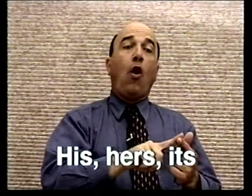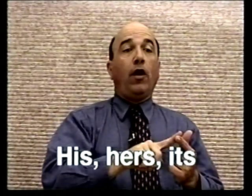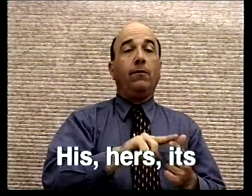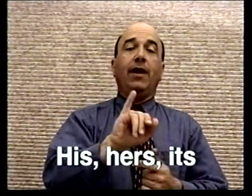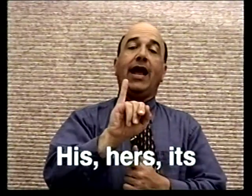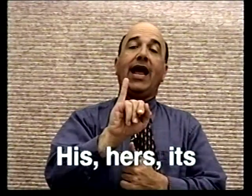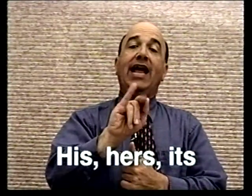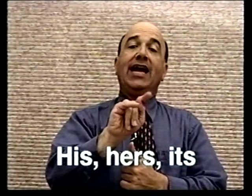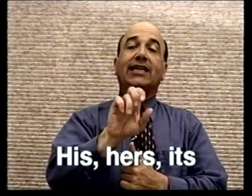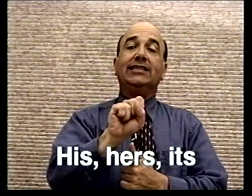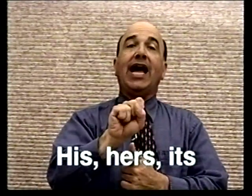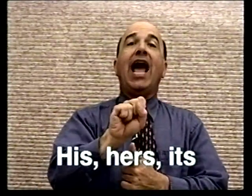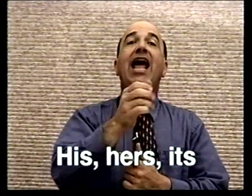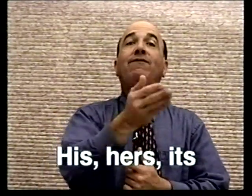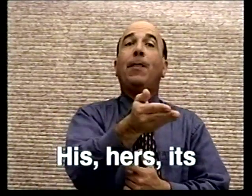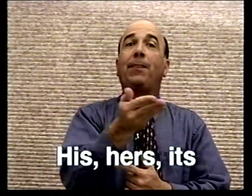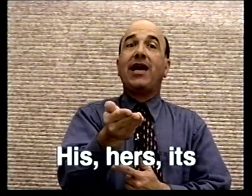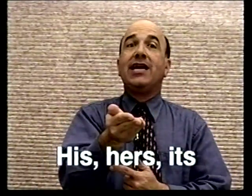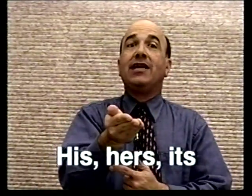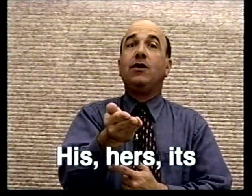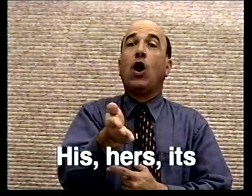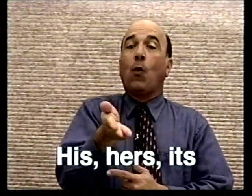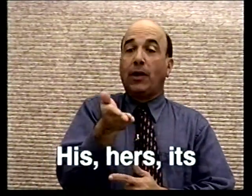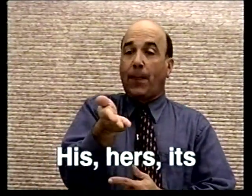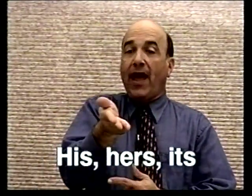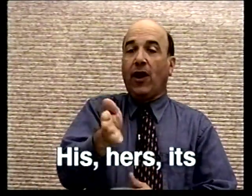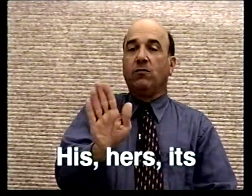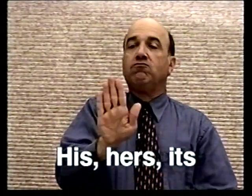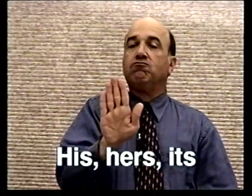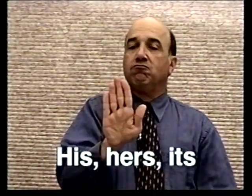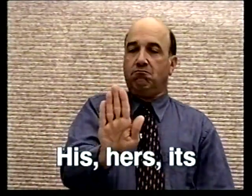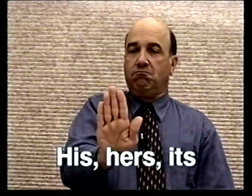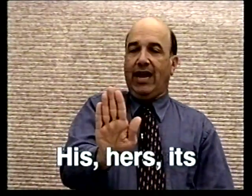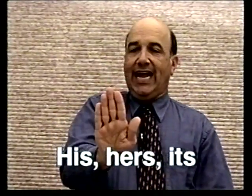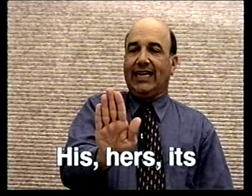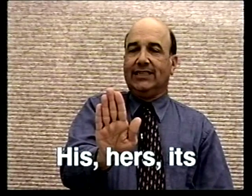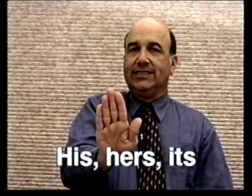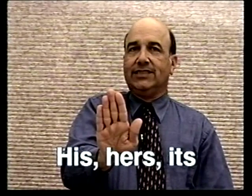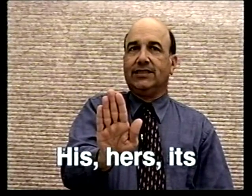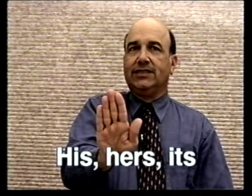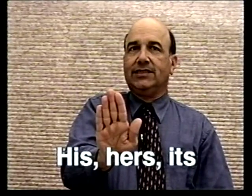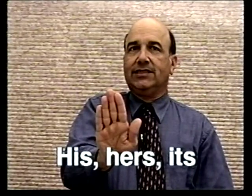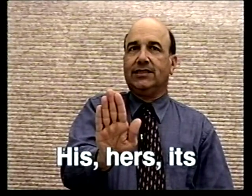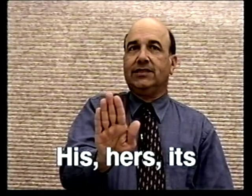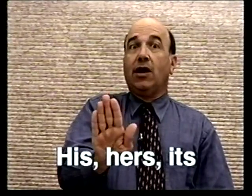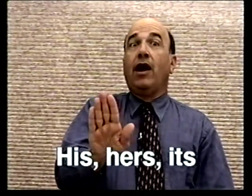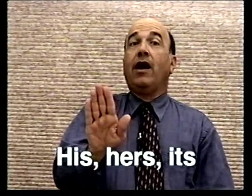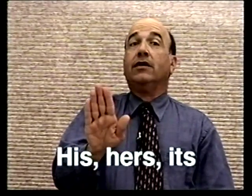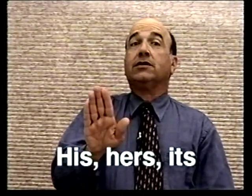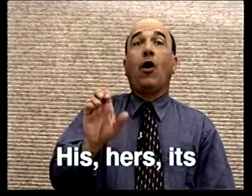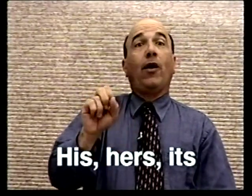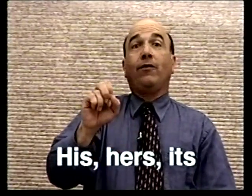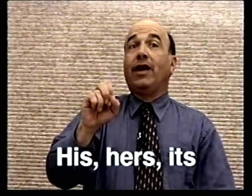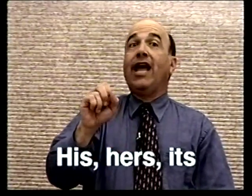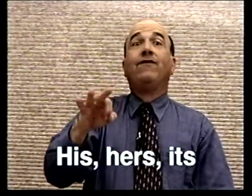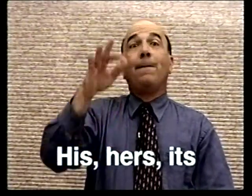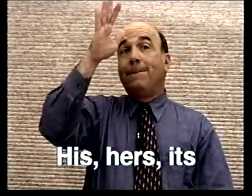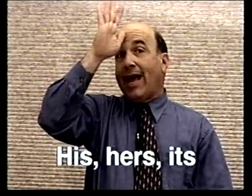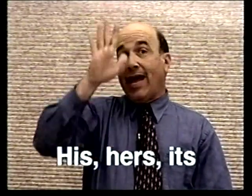Or it. If a being was there, it. So if a man